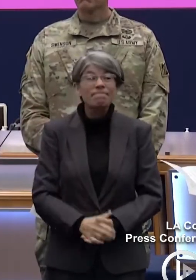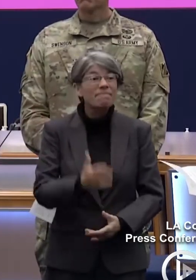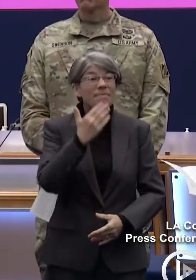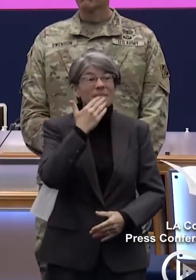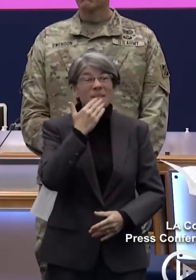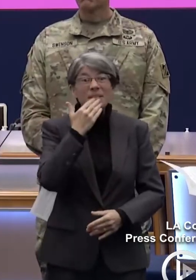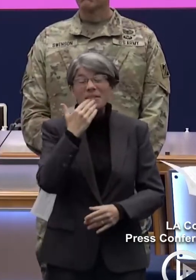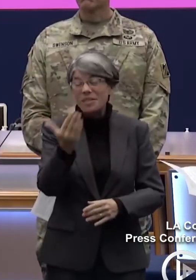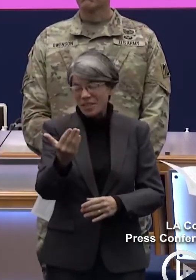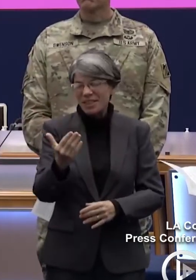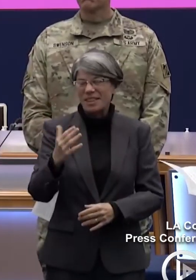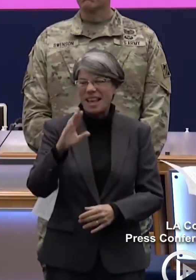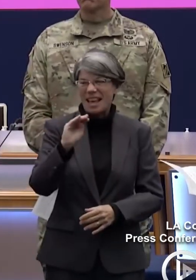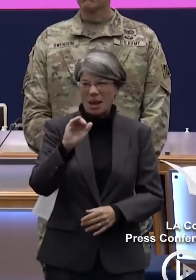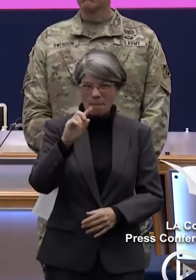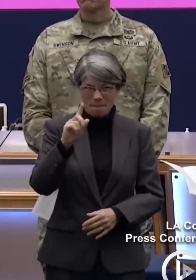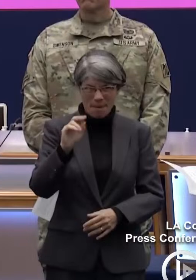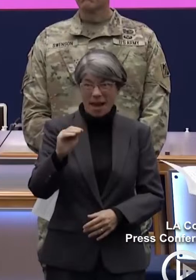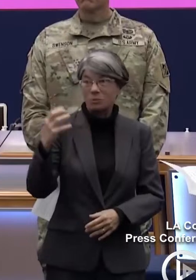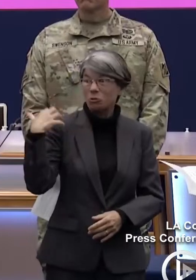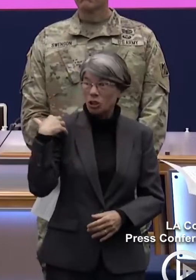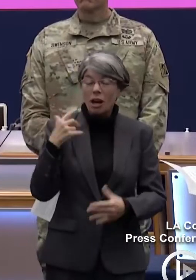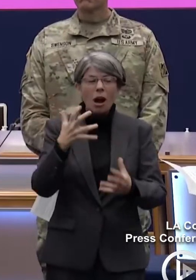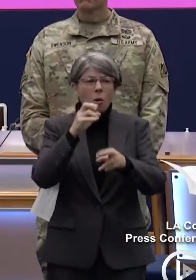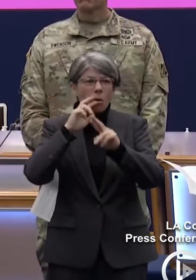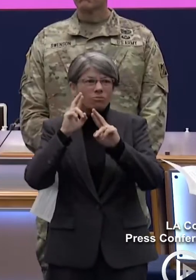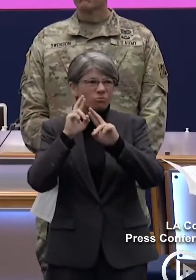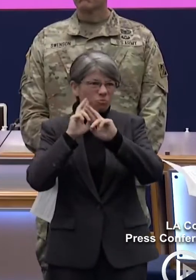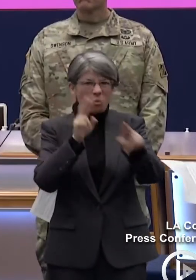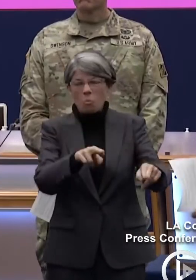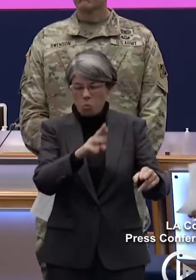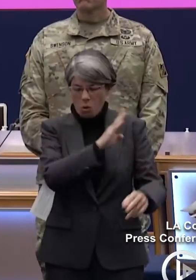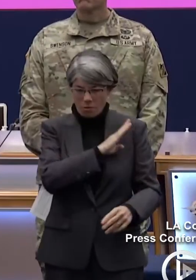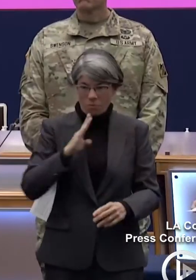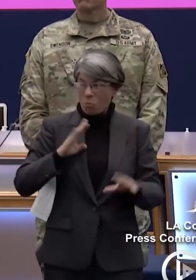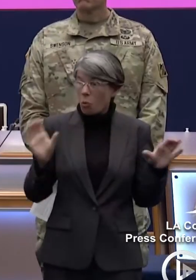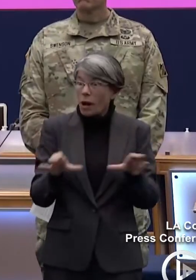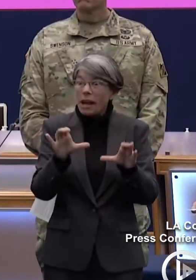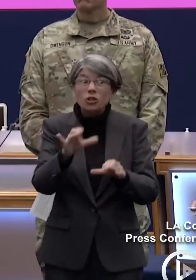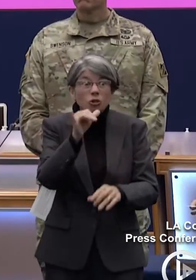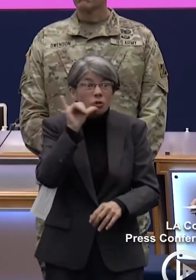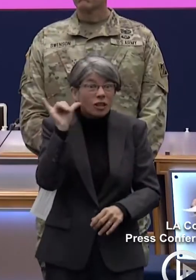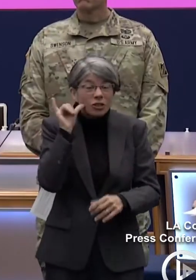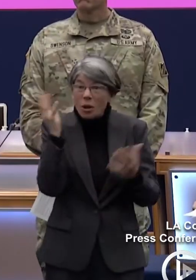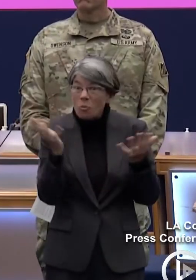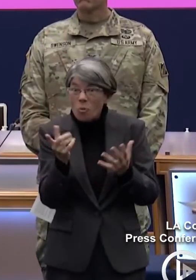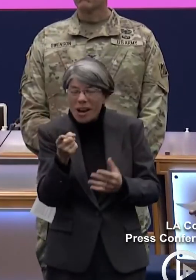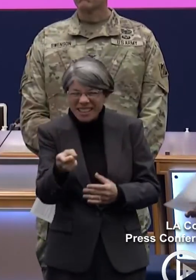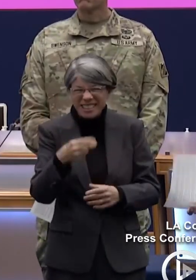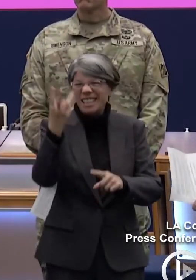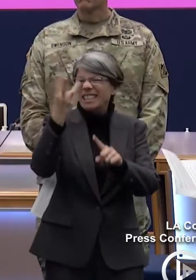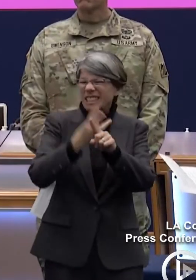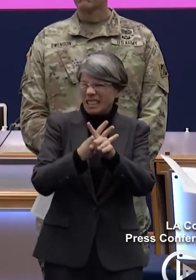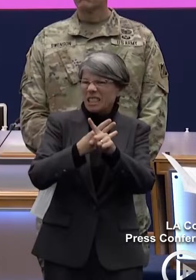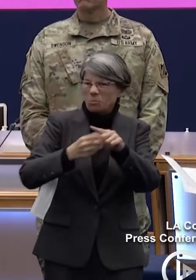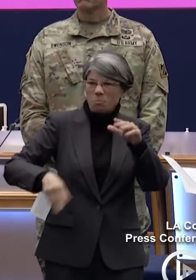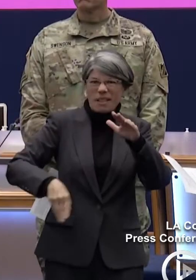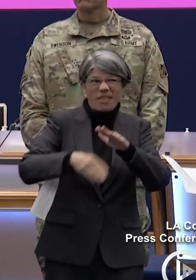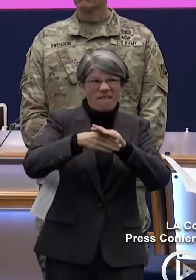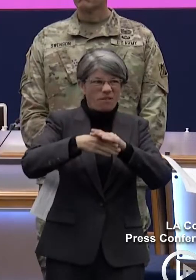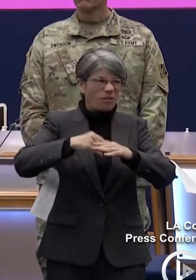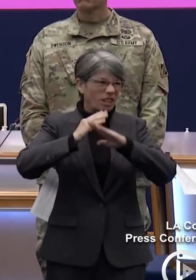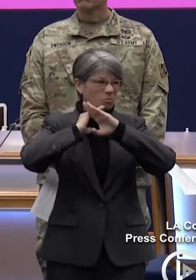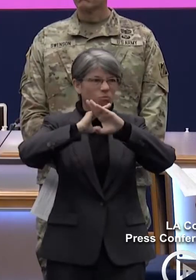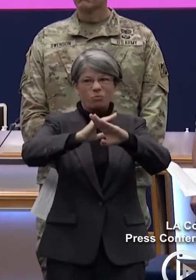Thank you, Madam Chair. I first want to report our board action yesterday, which included a 6-month eviction